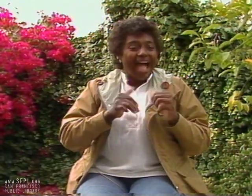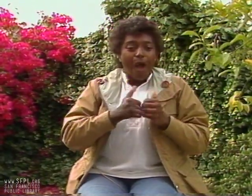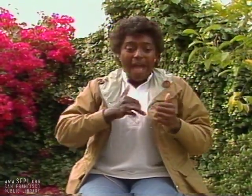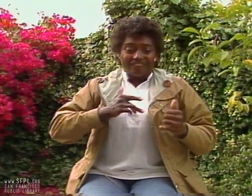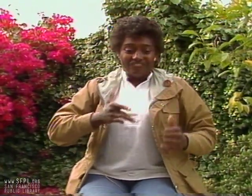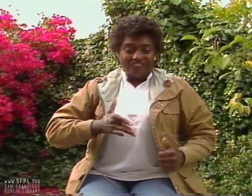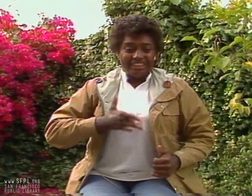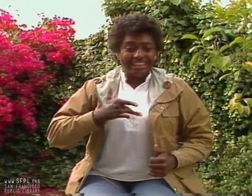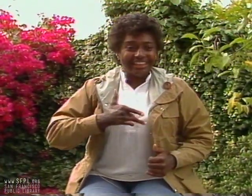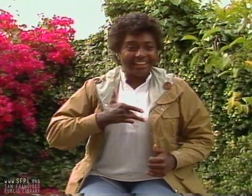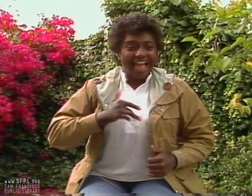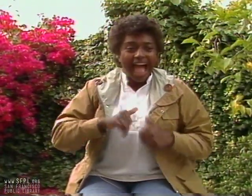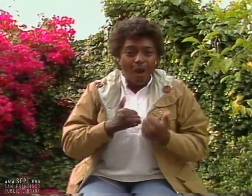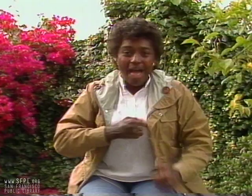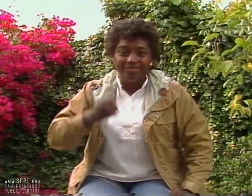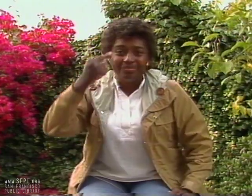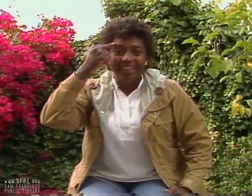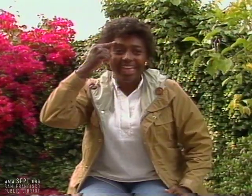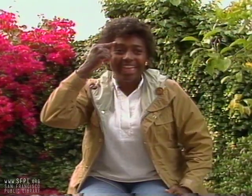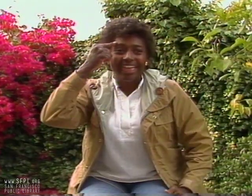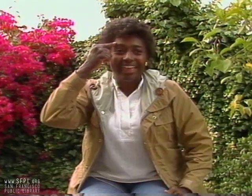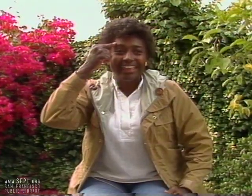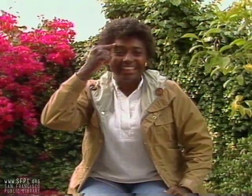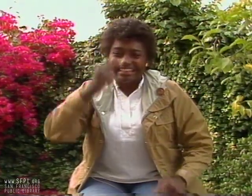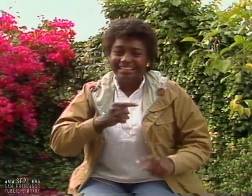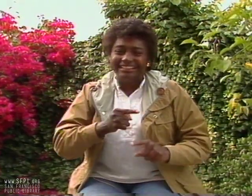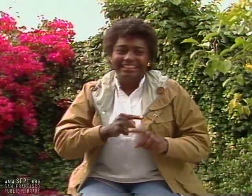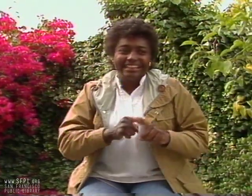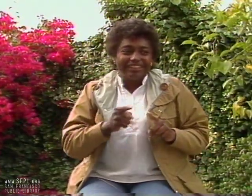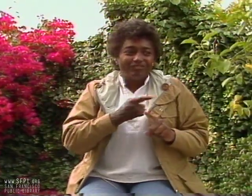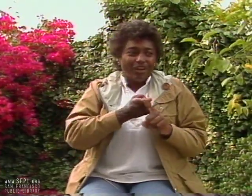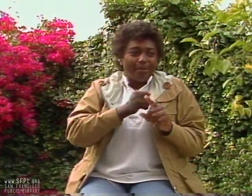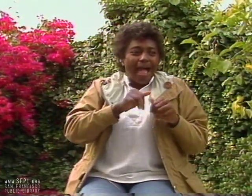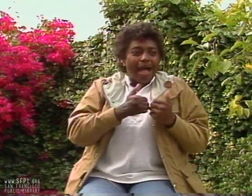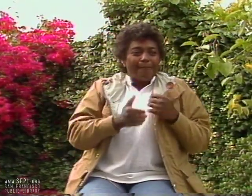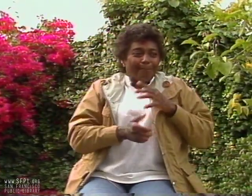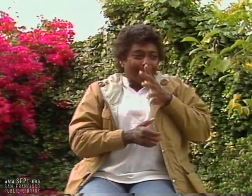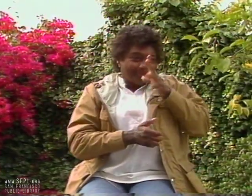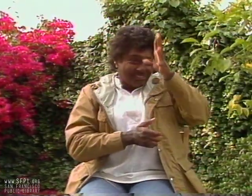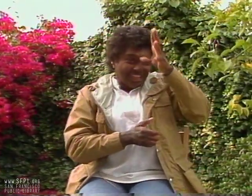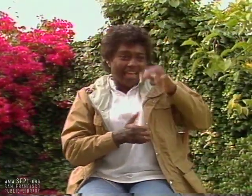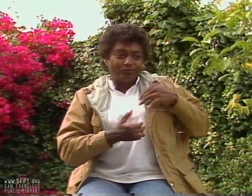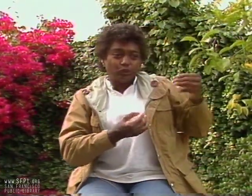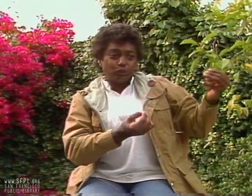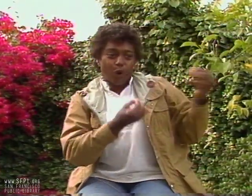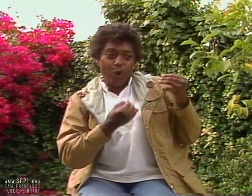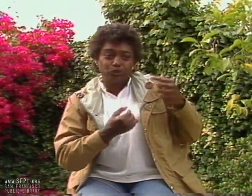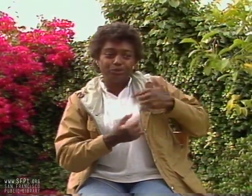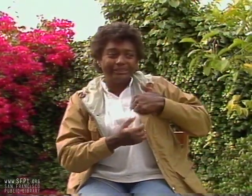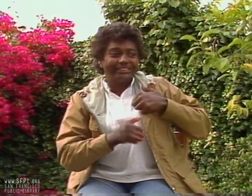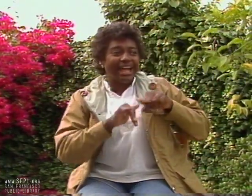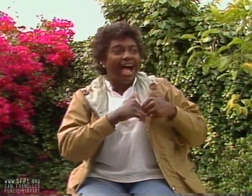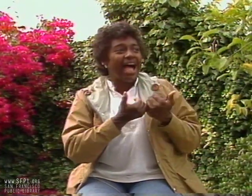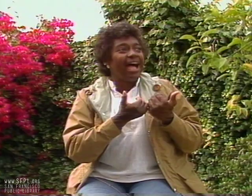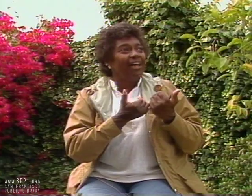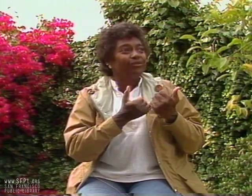How I feel, how I think, is different from what my parents taught me, what society taught